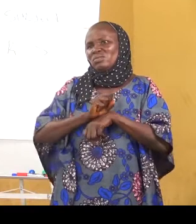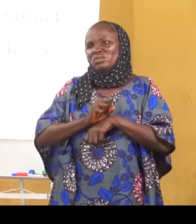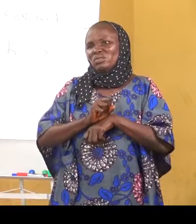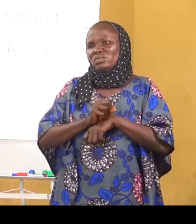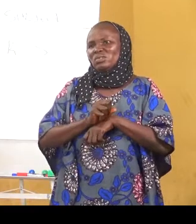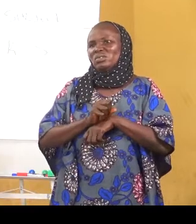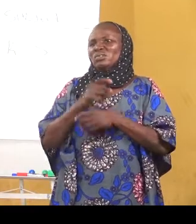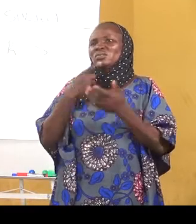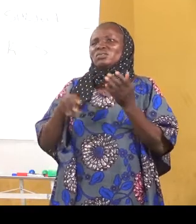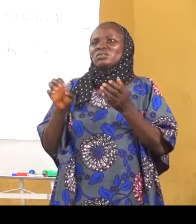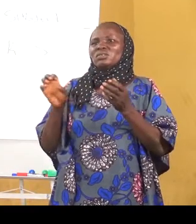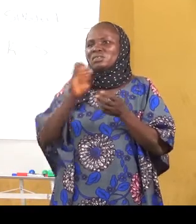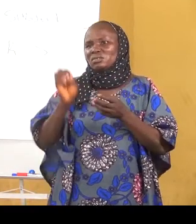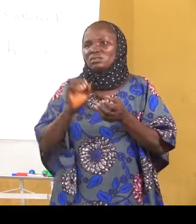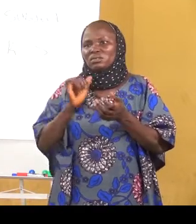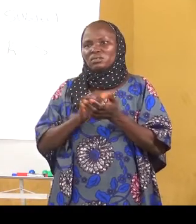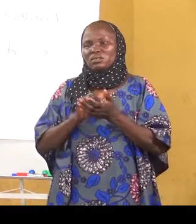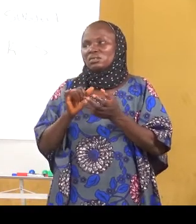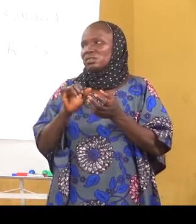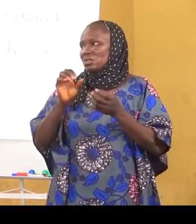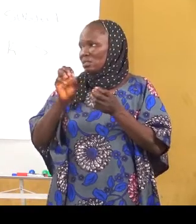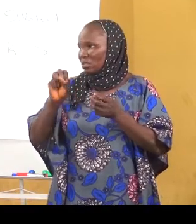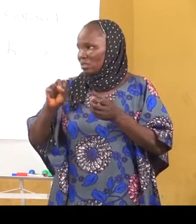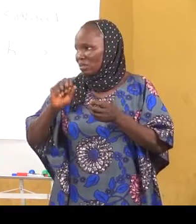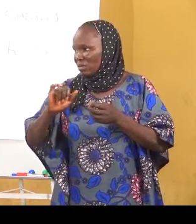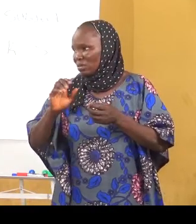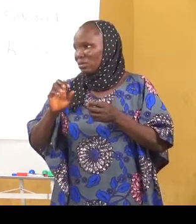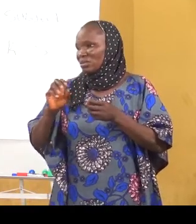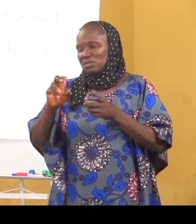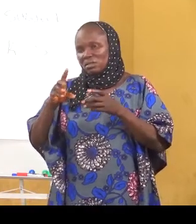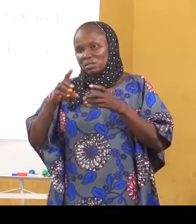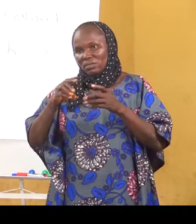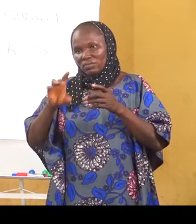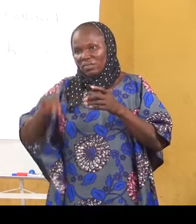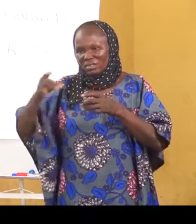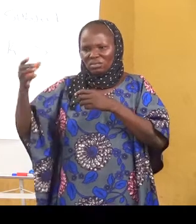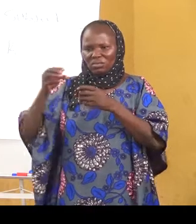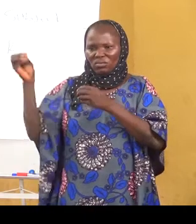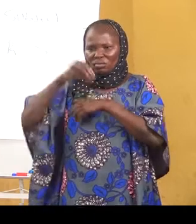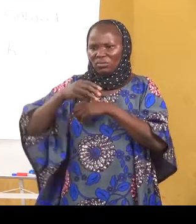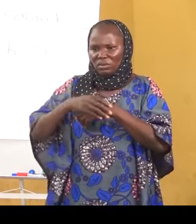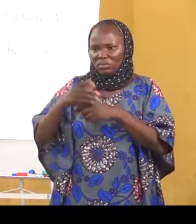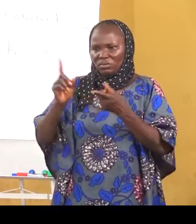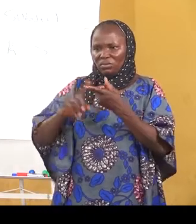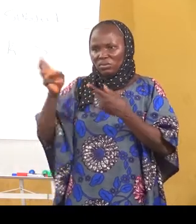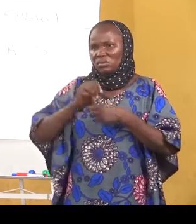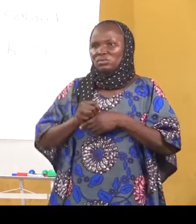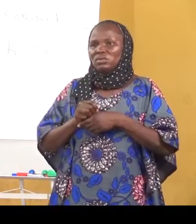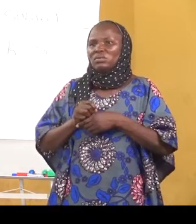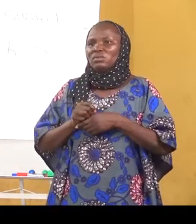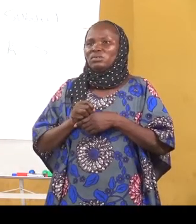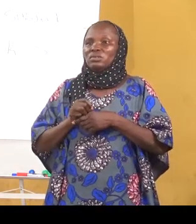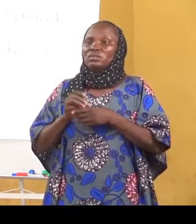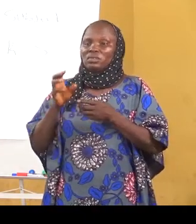slave must have taken away from his master, Philemon. And he said, put it in my account. I will pay